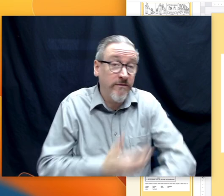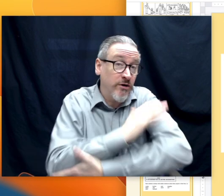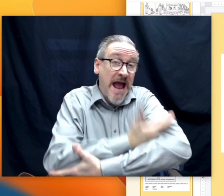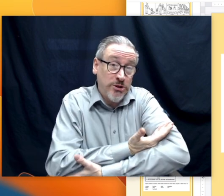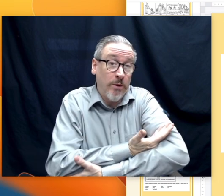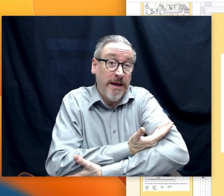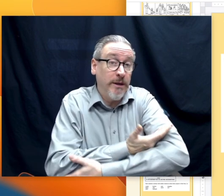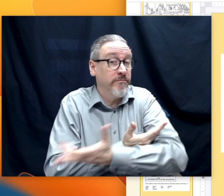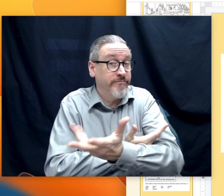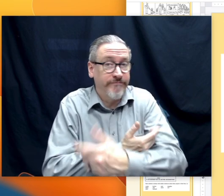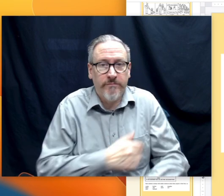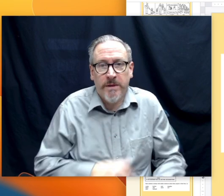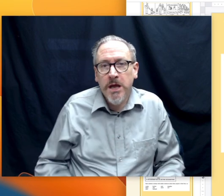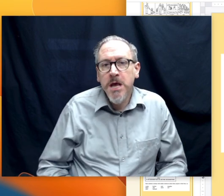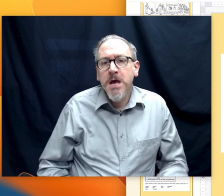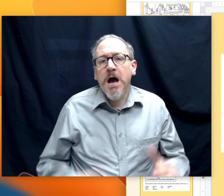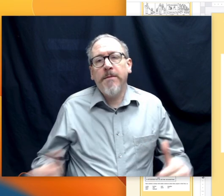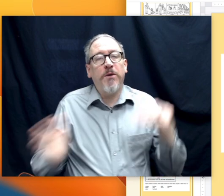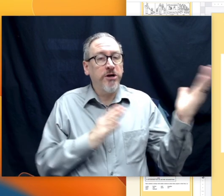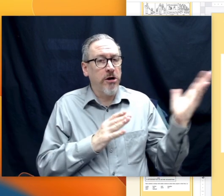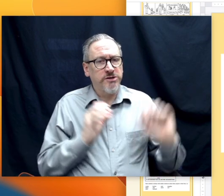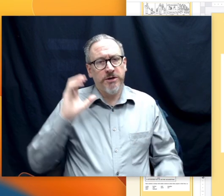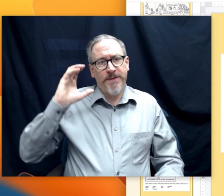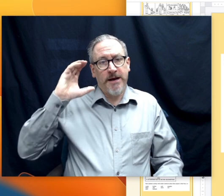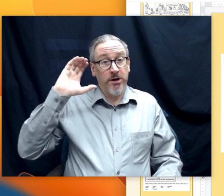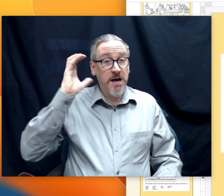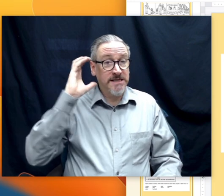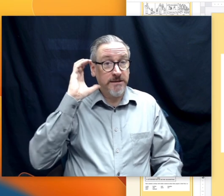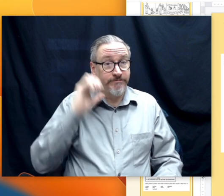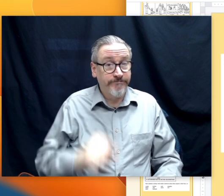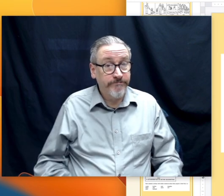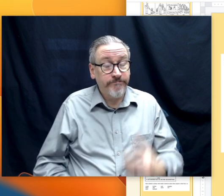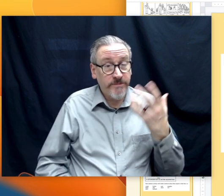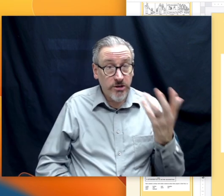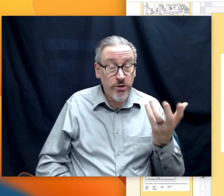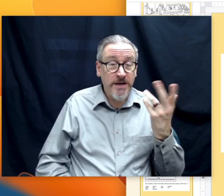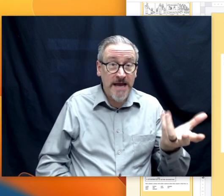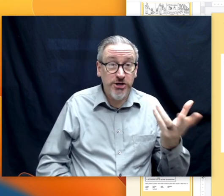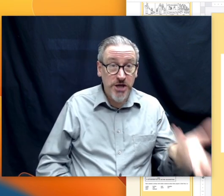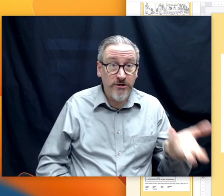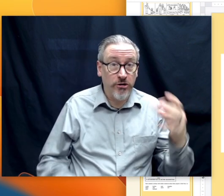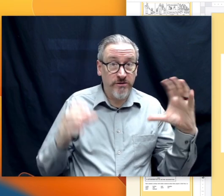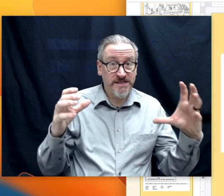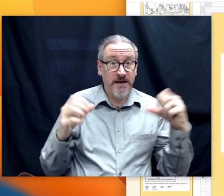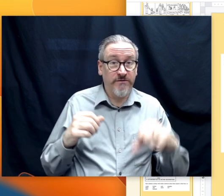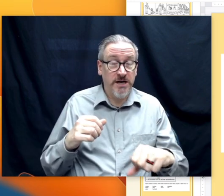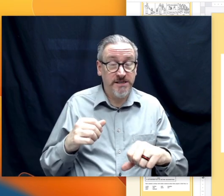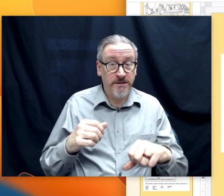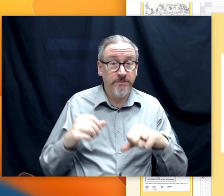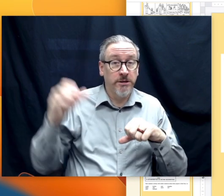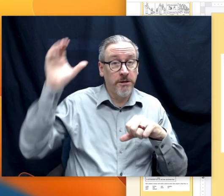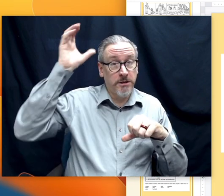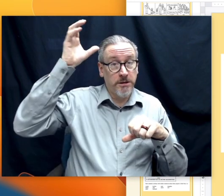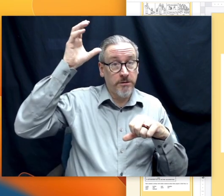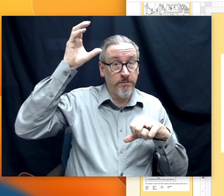or if they're an actual baby. I would also jump back about cousin. You can gender the sign for